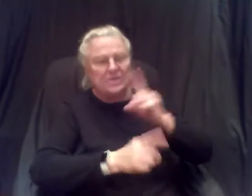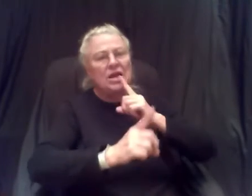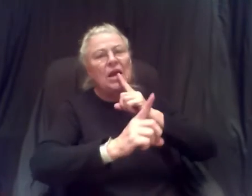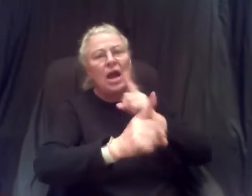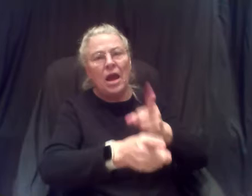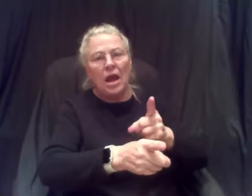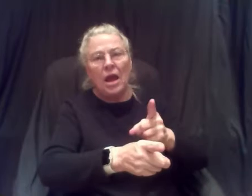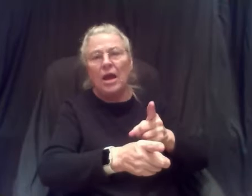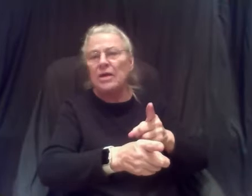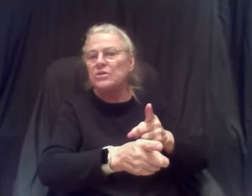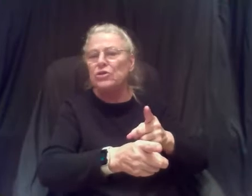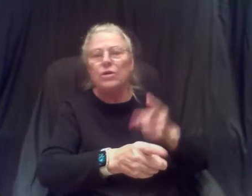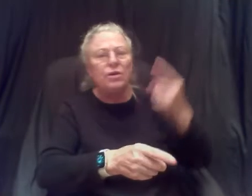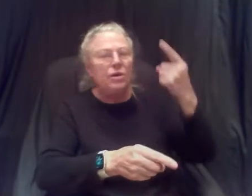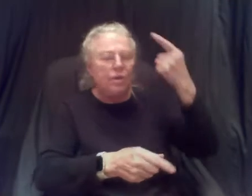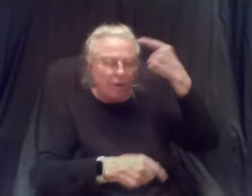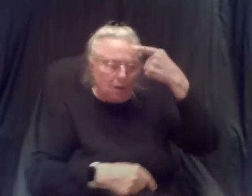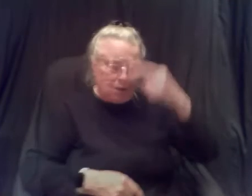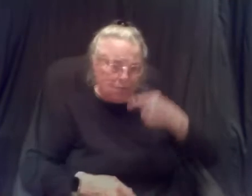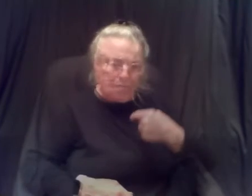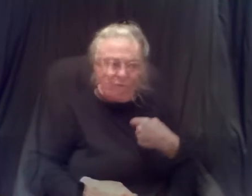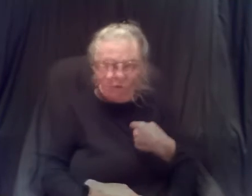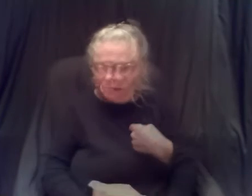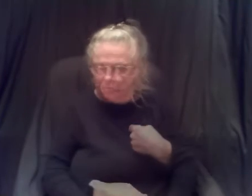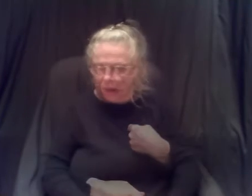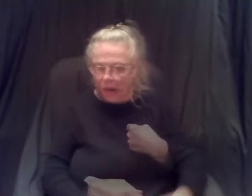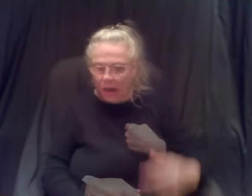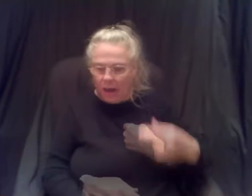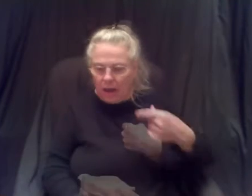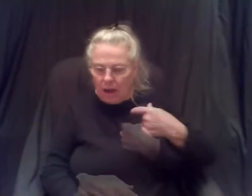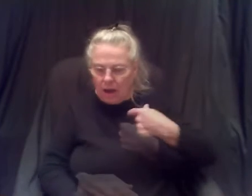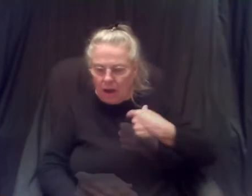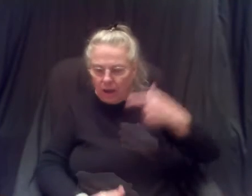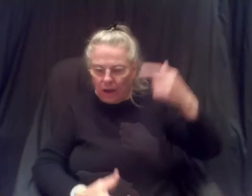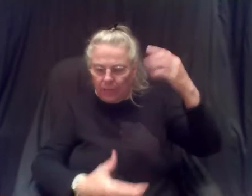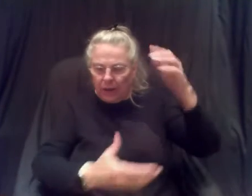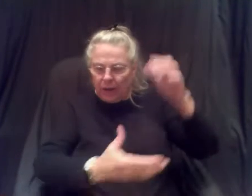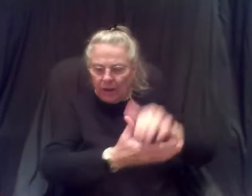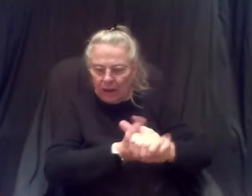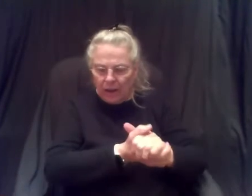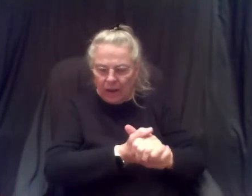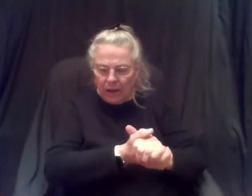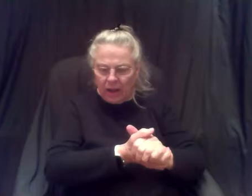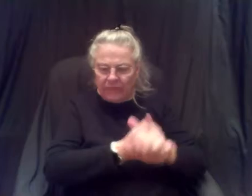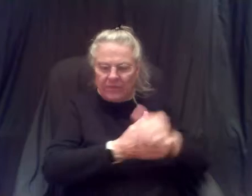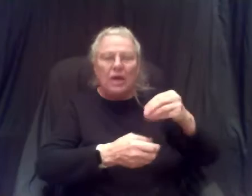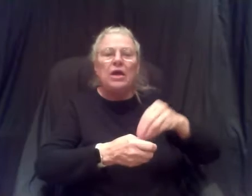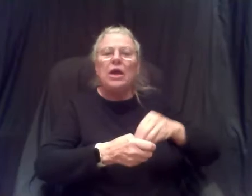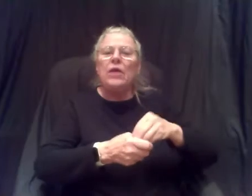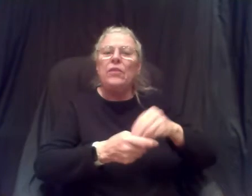the answer for me. I believe in